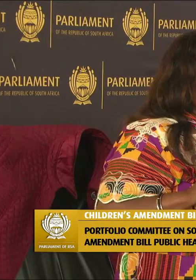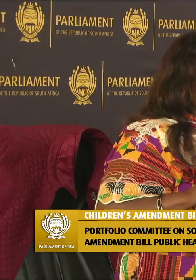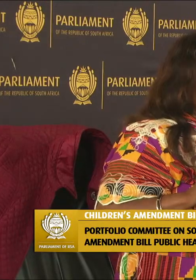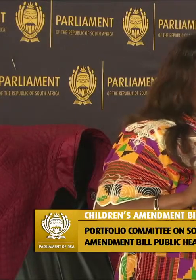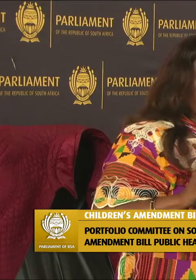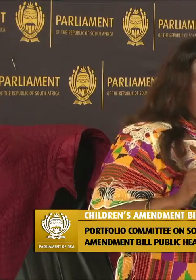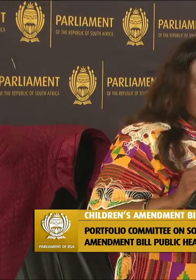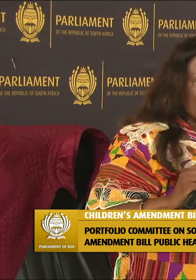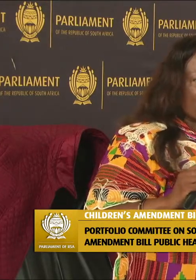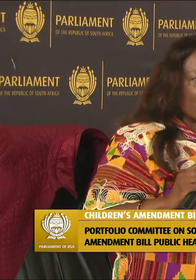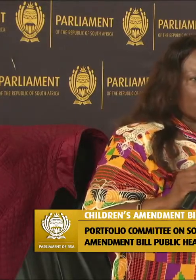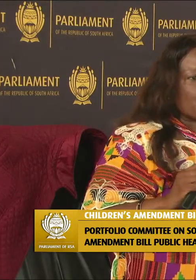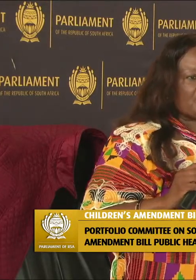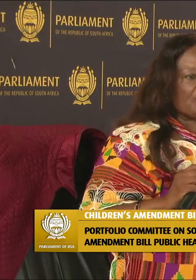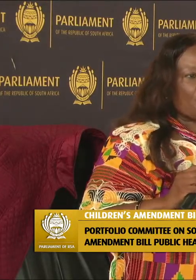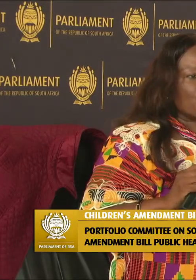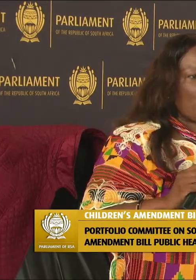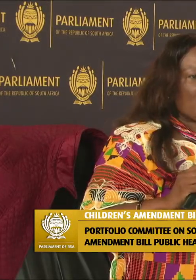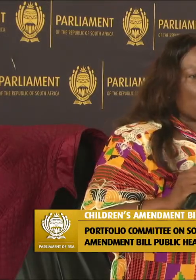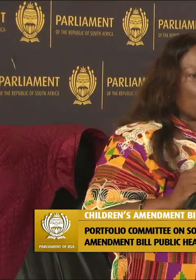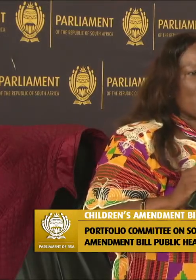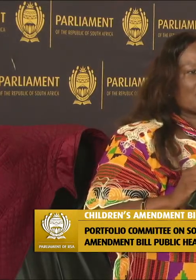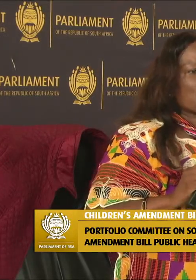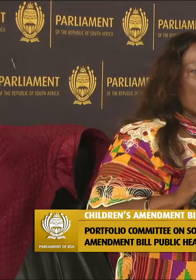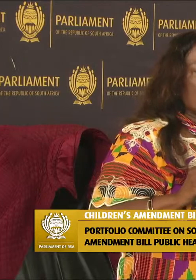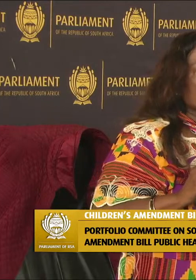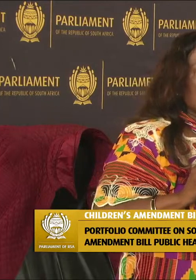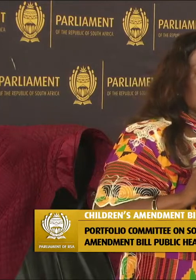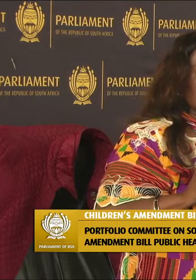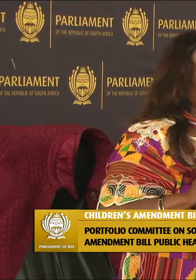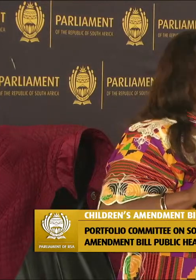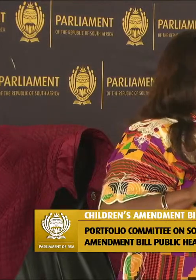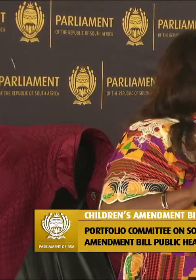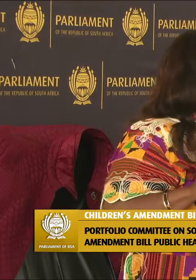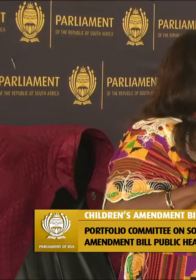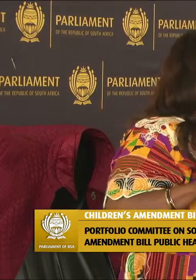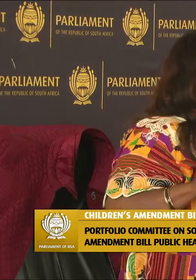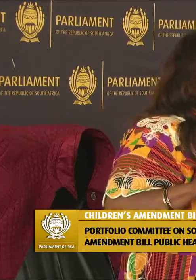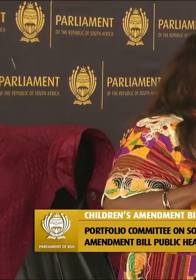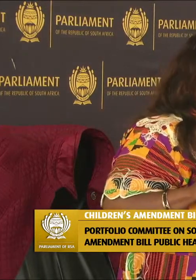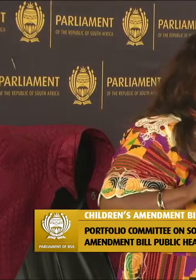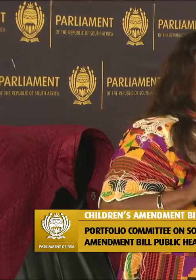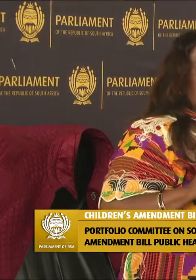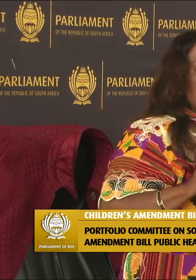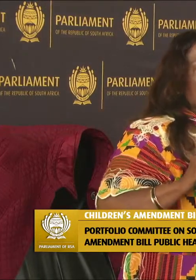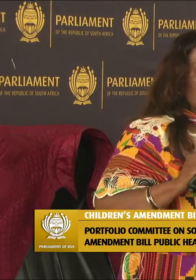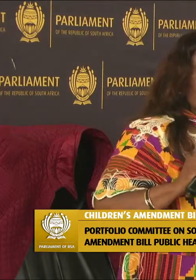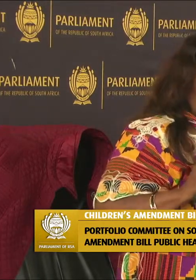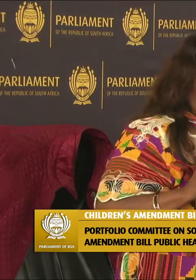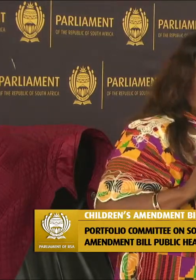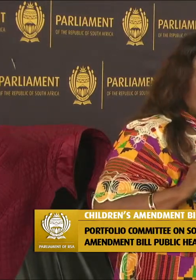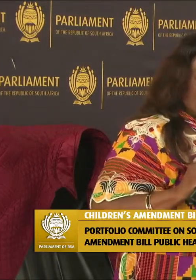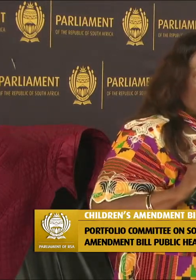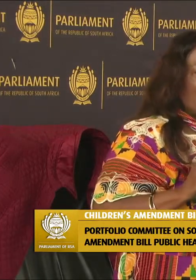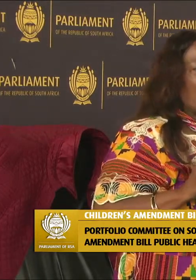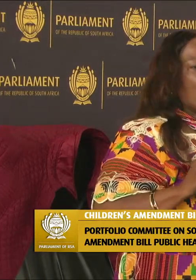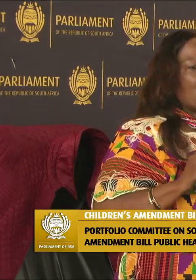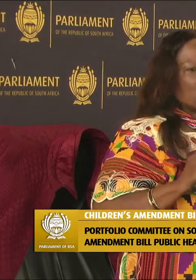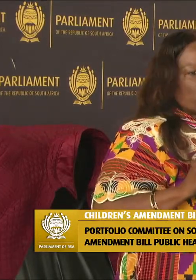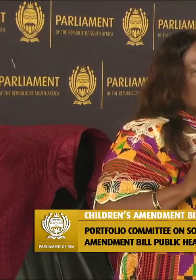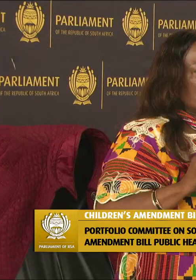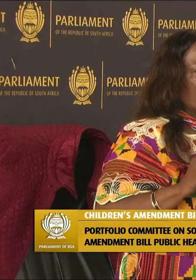procedures. Kanti nalapha ekuhlaleni uphise ngomntwana akho ungaze wamazi nokuthi umphe bani uyowutshona